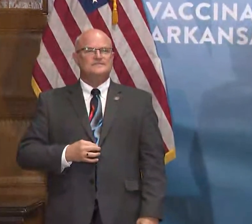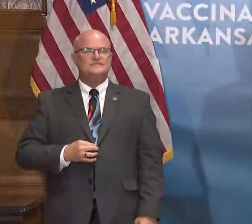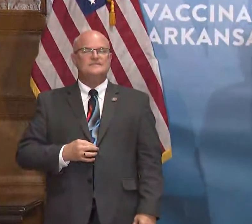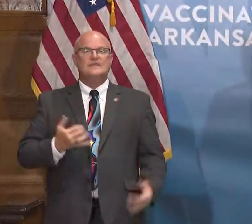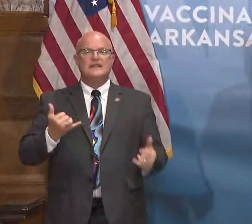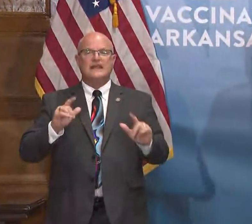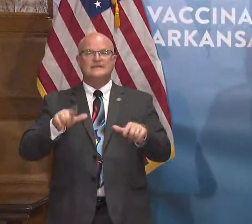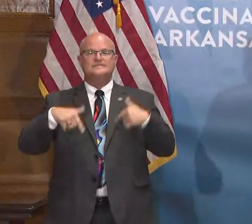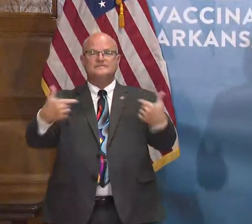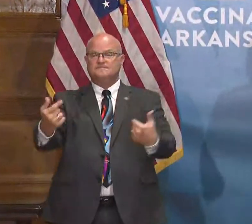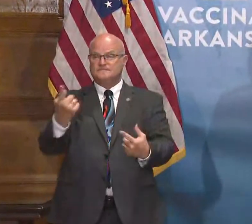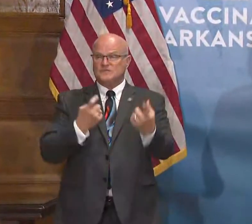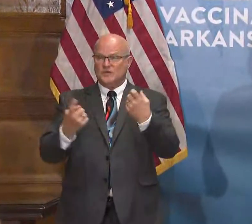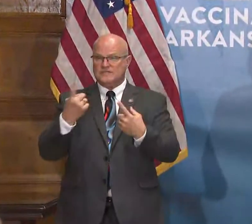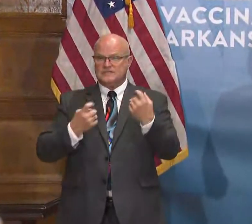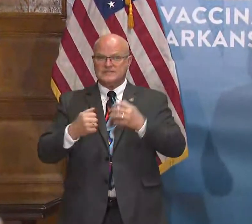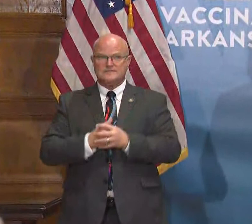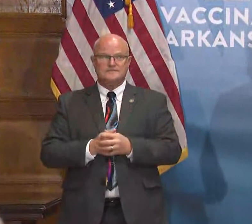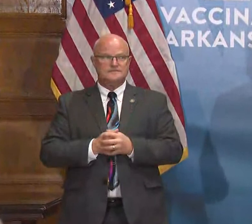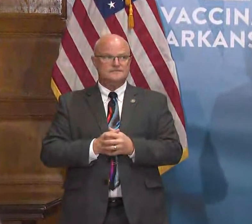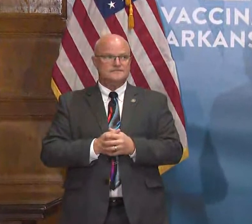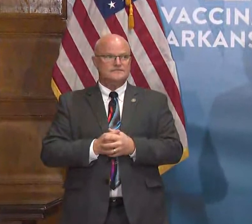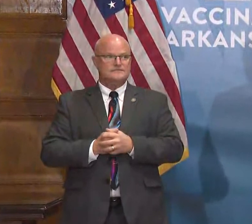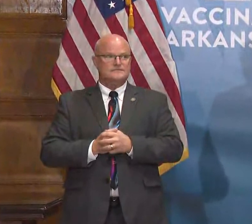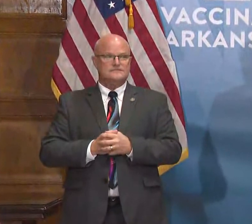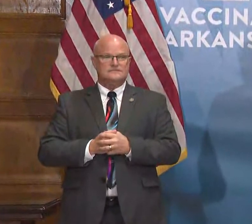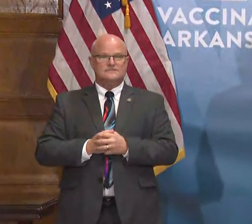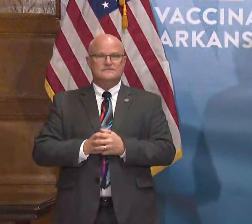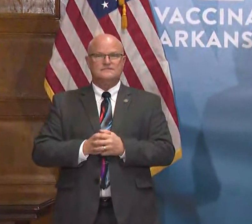With that, we'll take any questions.